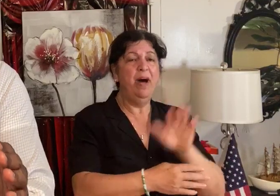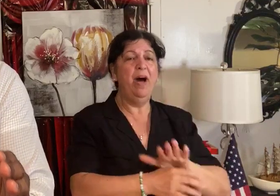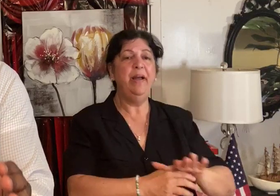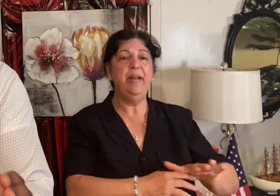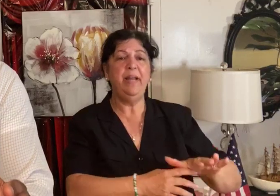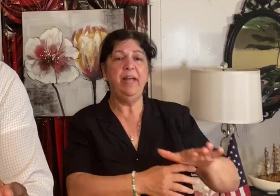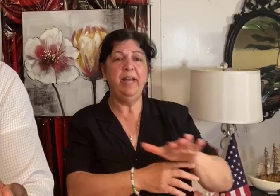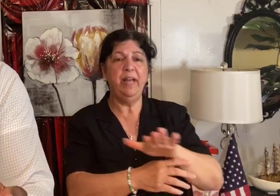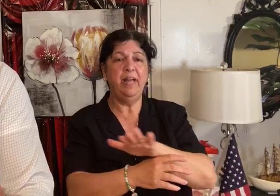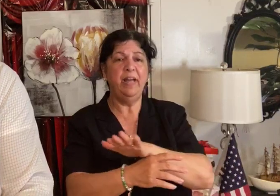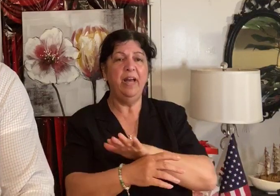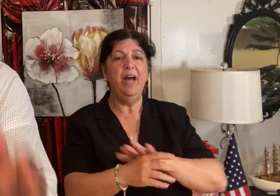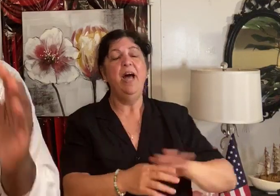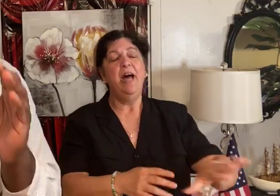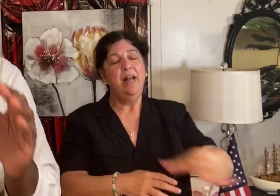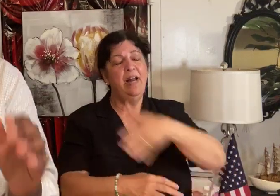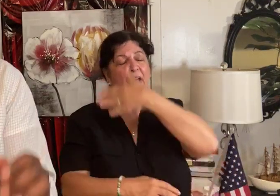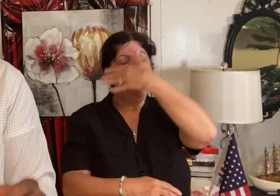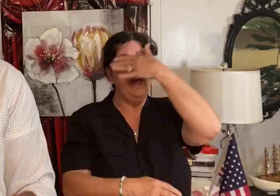Gethsemane,